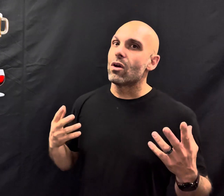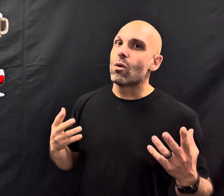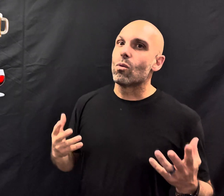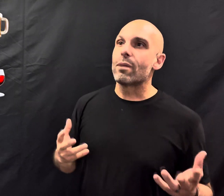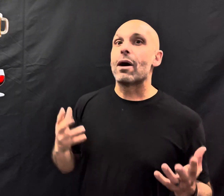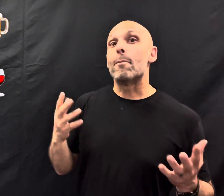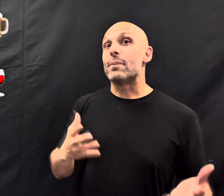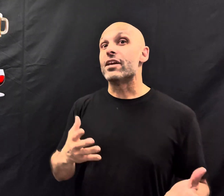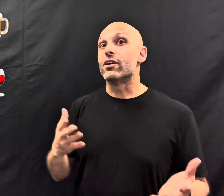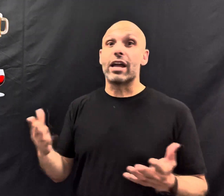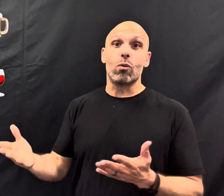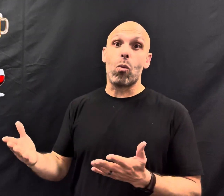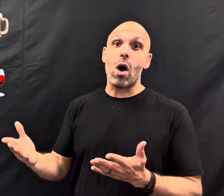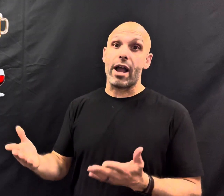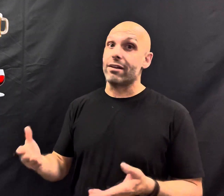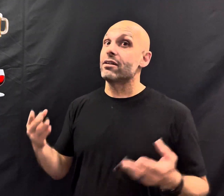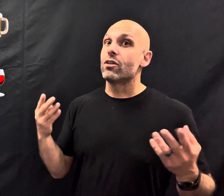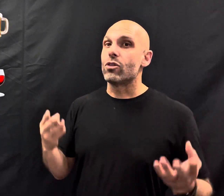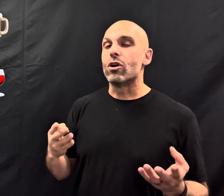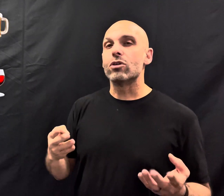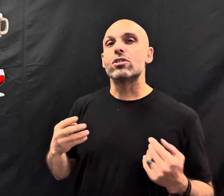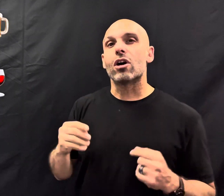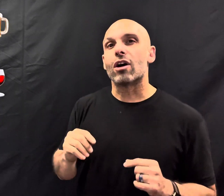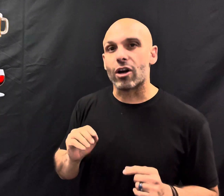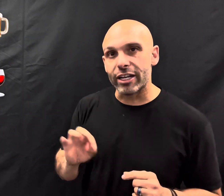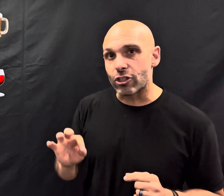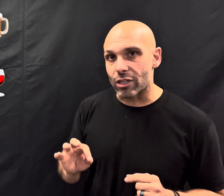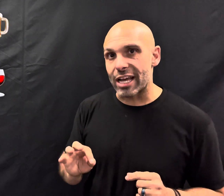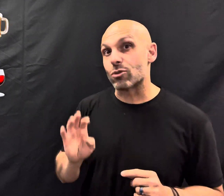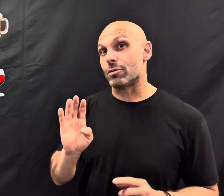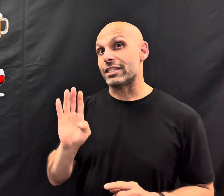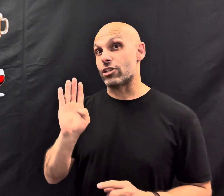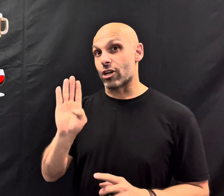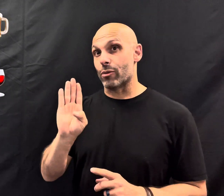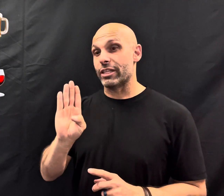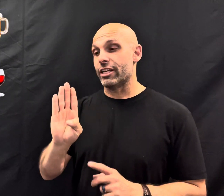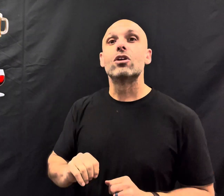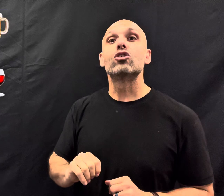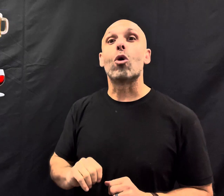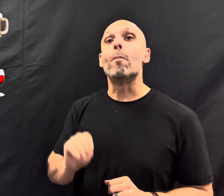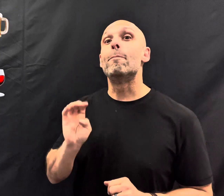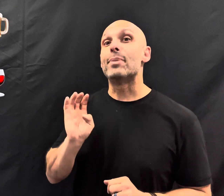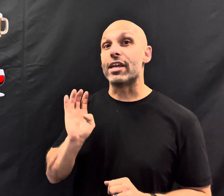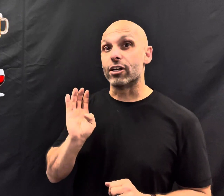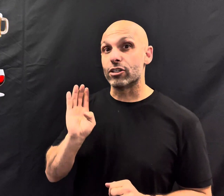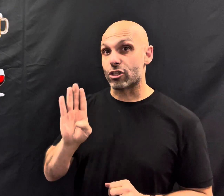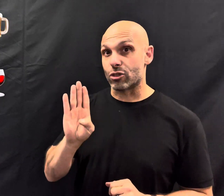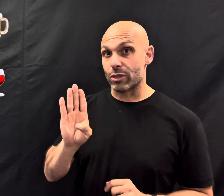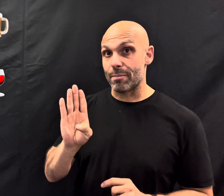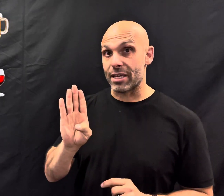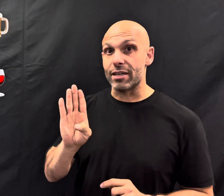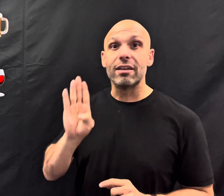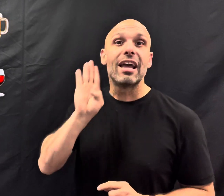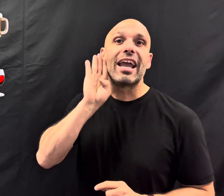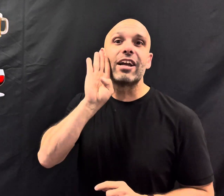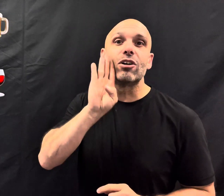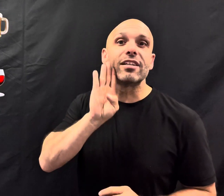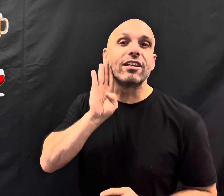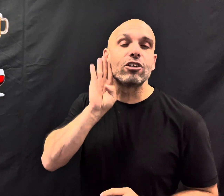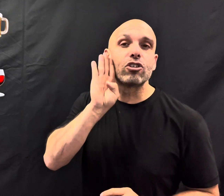What about beer and wine? Those are initialized, which means they start with the initial. So beer starts with a B, and it goes in a little circle